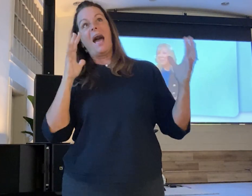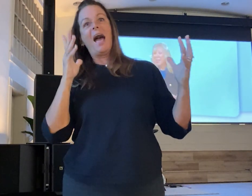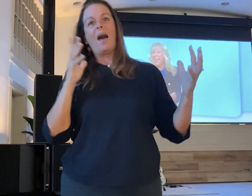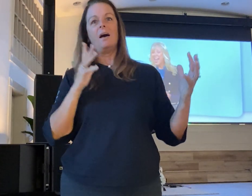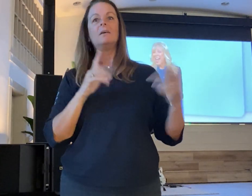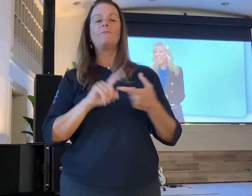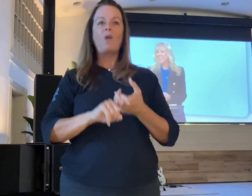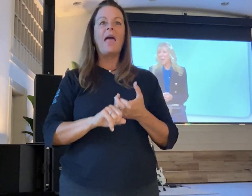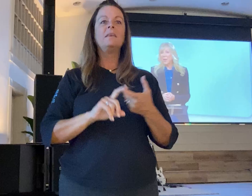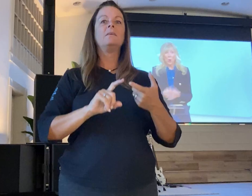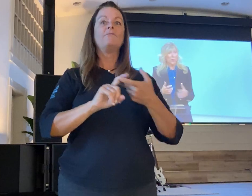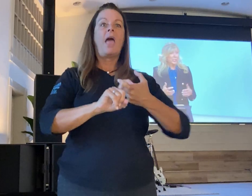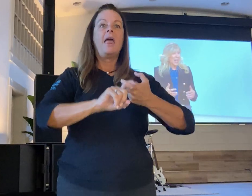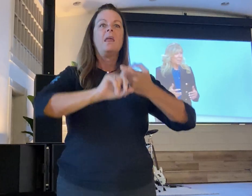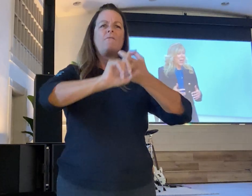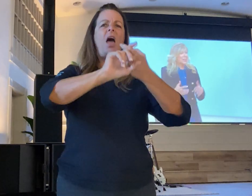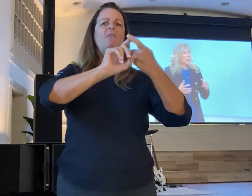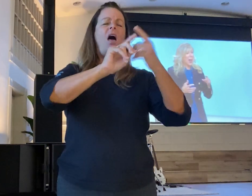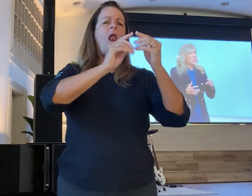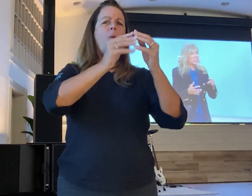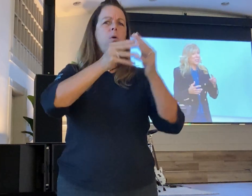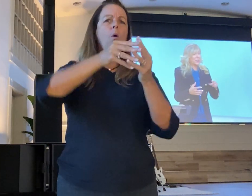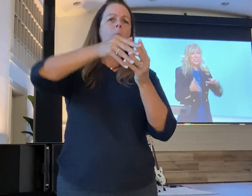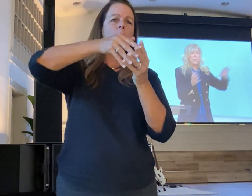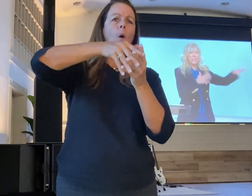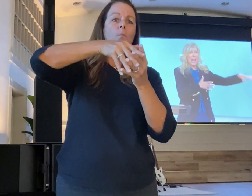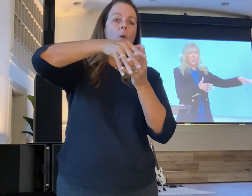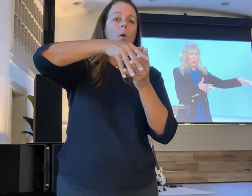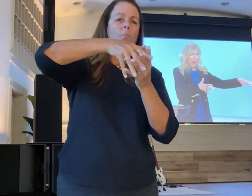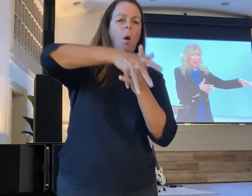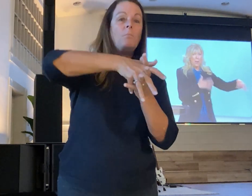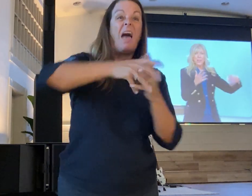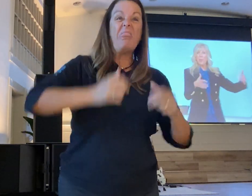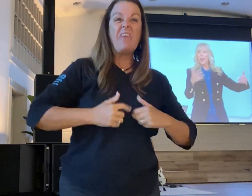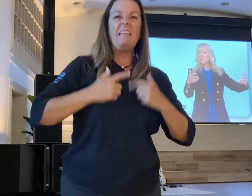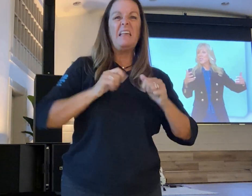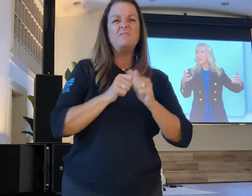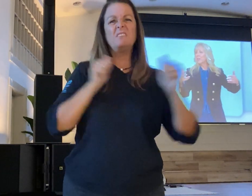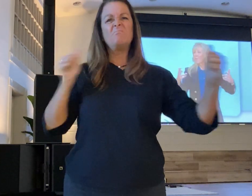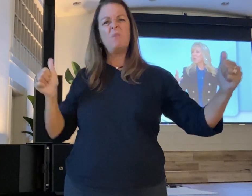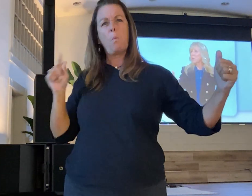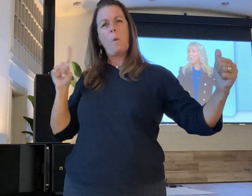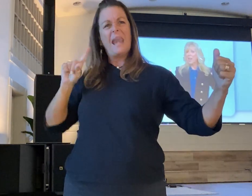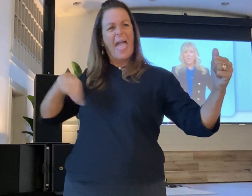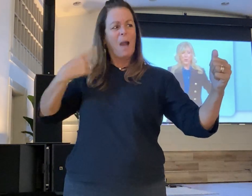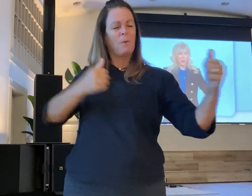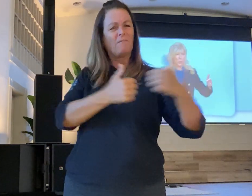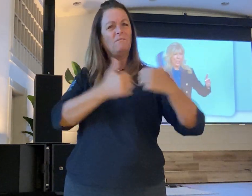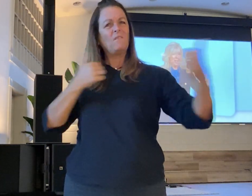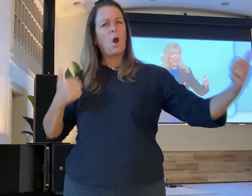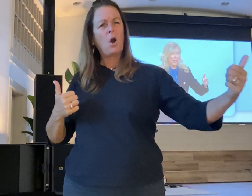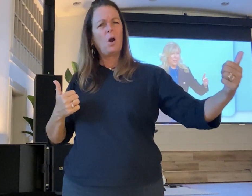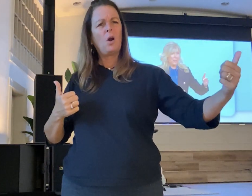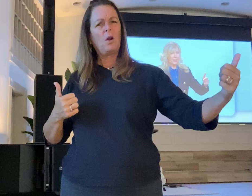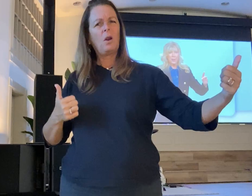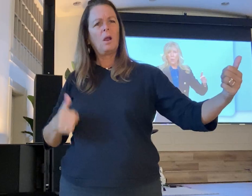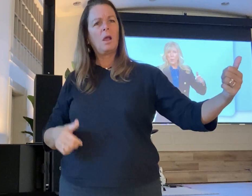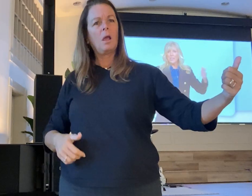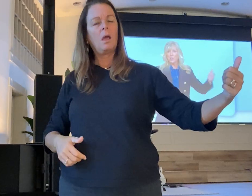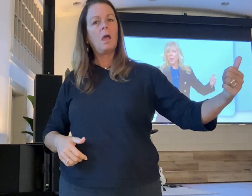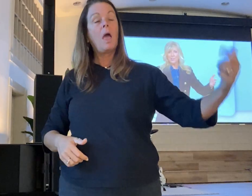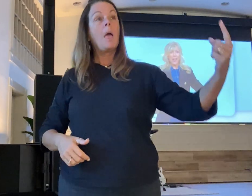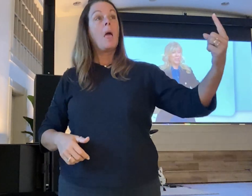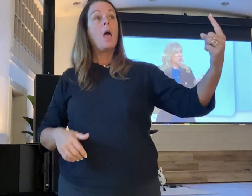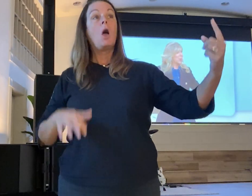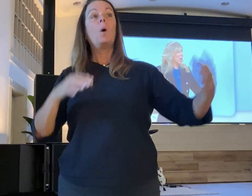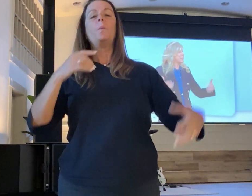grew over time, and over time, they were actually, they lived about an hour away, but they were actually the first people that I ever heard